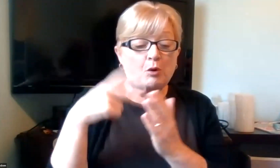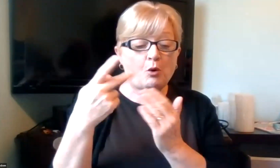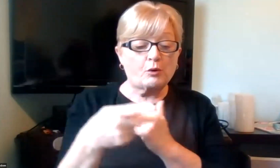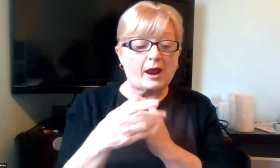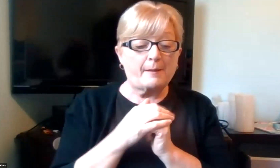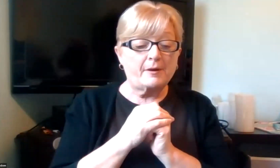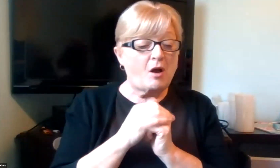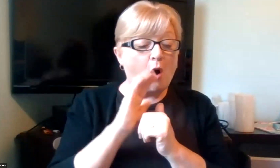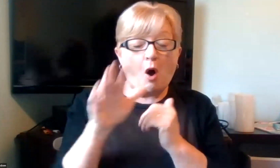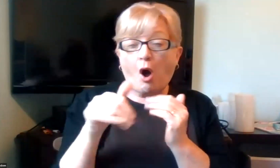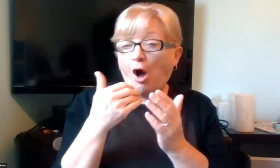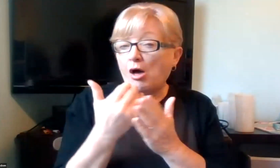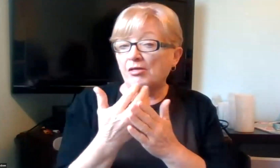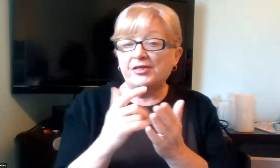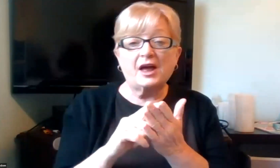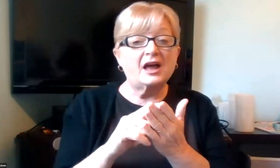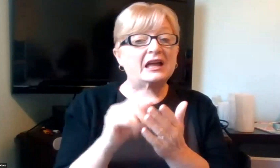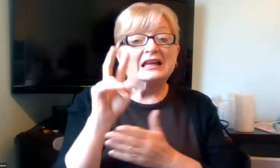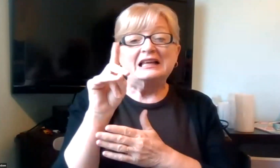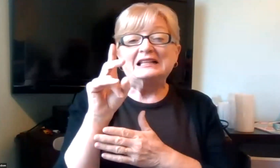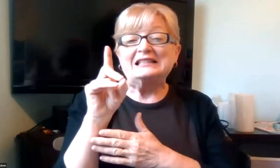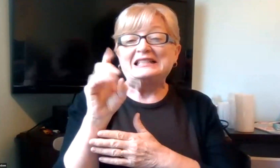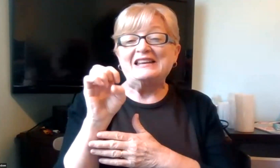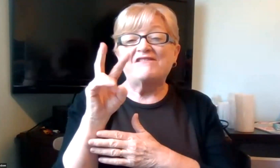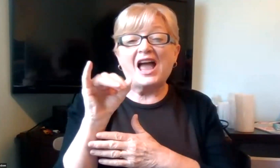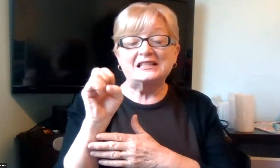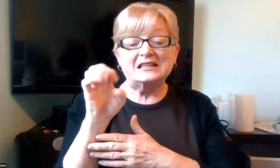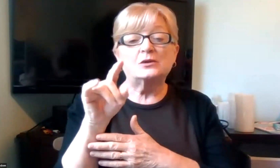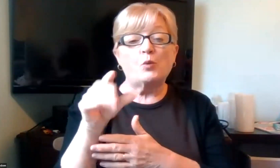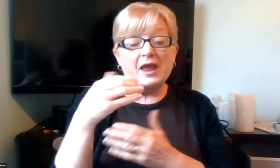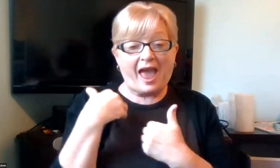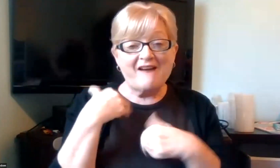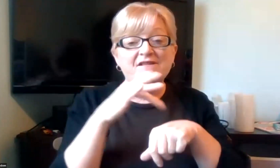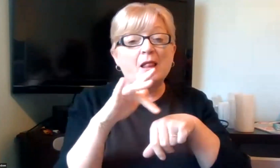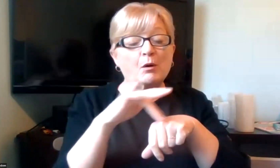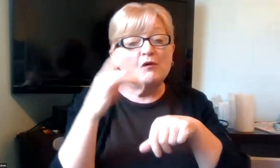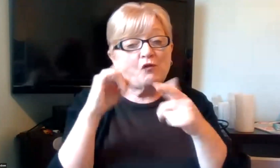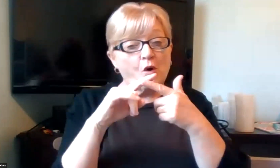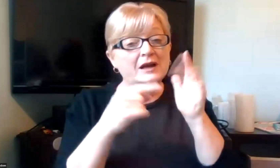the devices that we have highlighted here today. We do have available for demonstration.